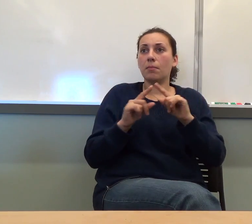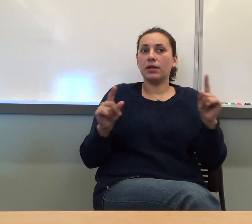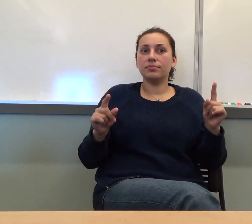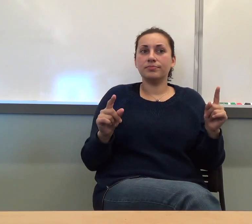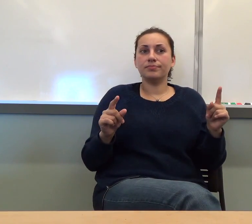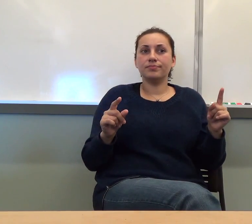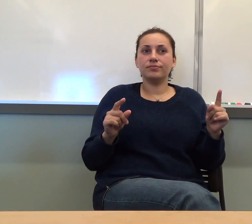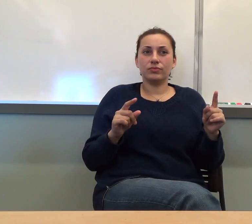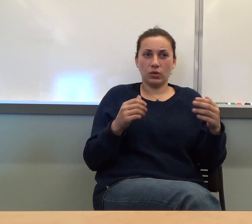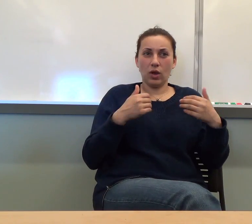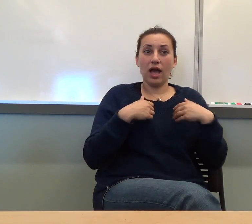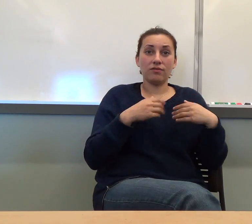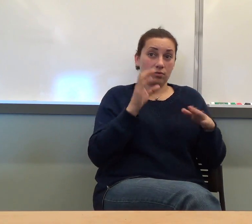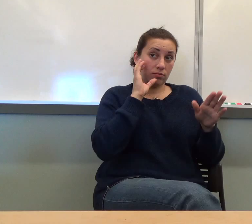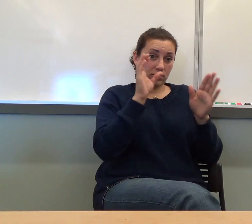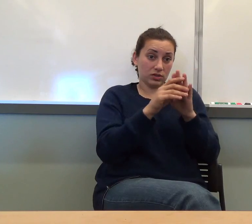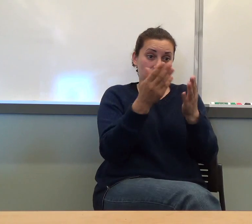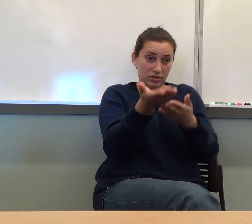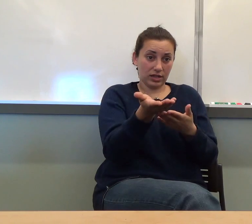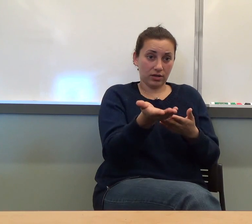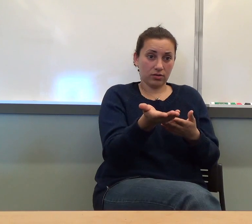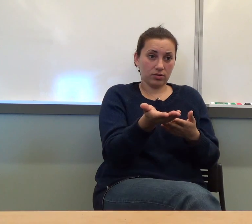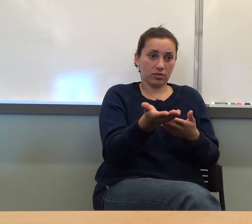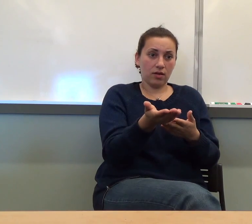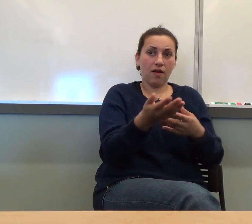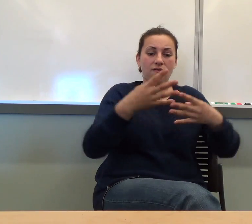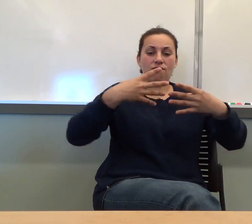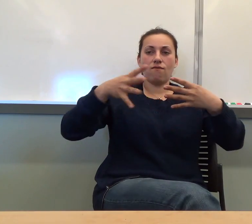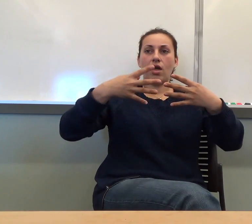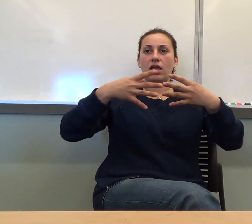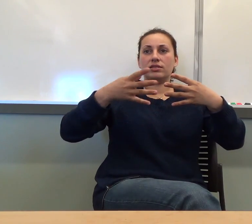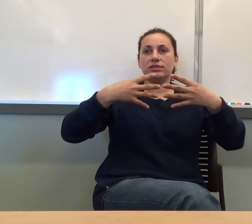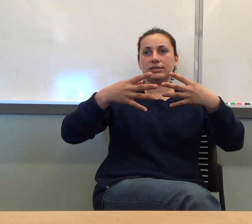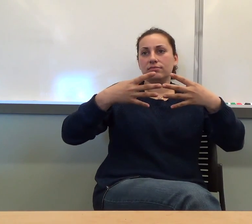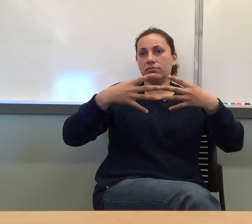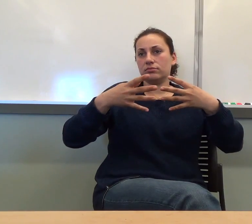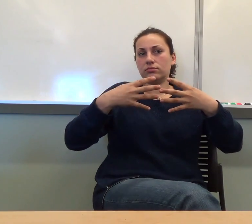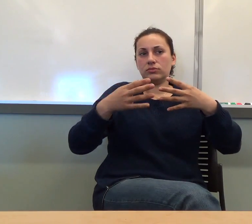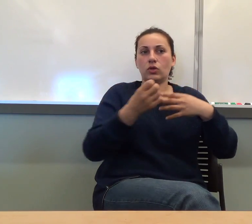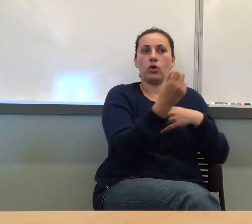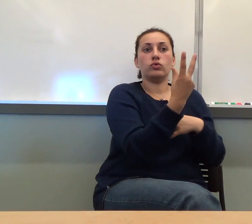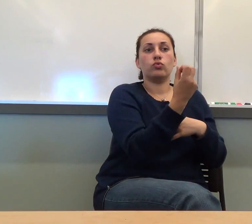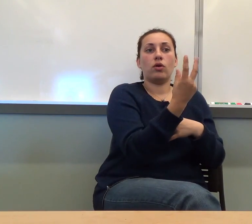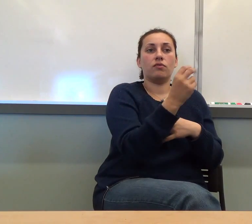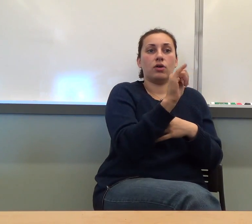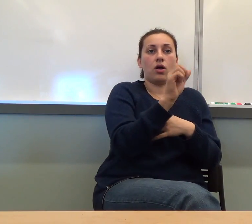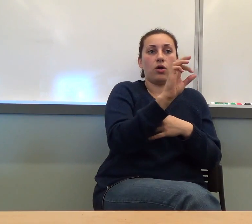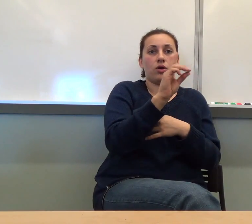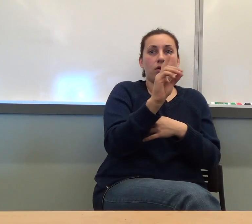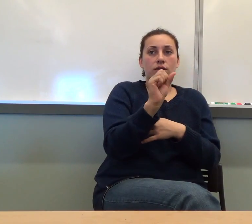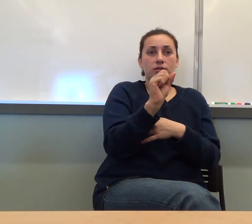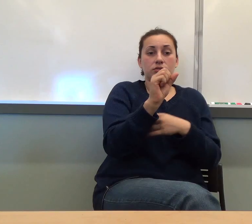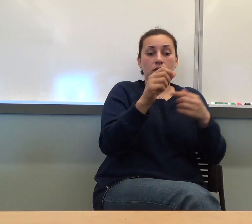got even a photograph there. It's a fence, 12 yards long and 1.5 feet high. So something like